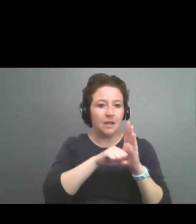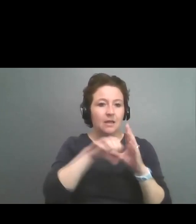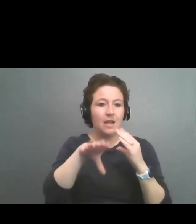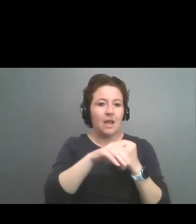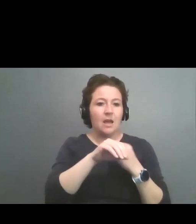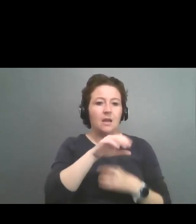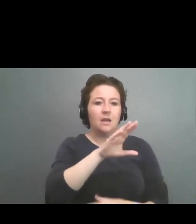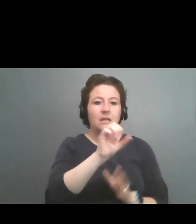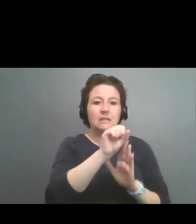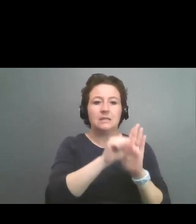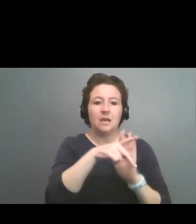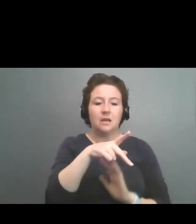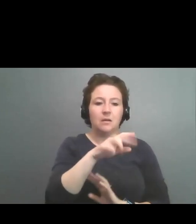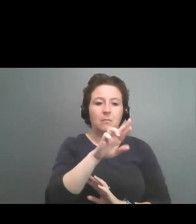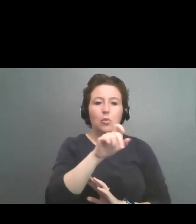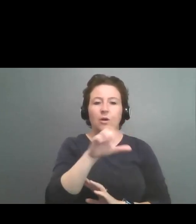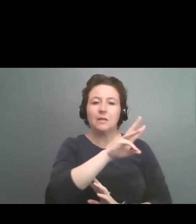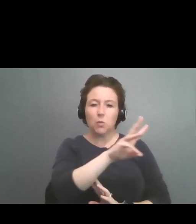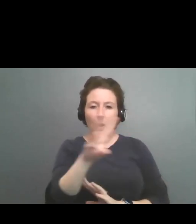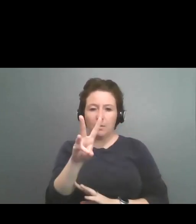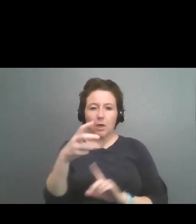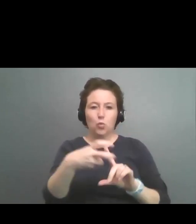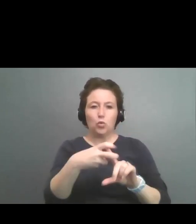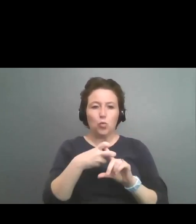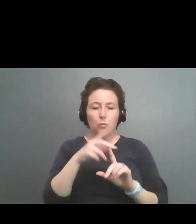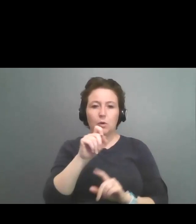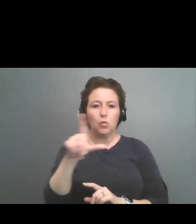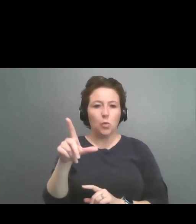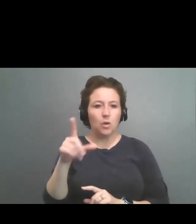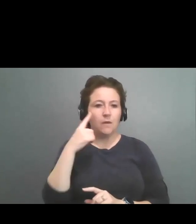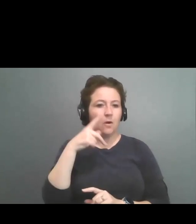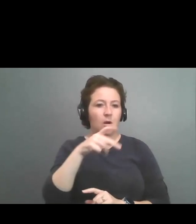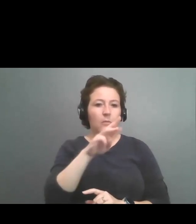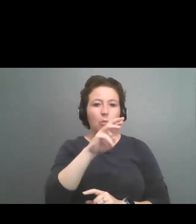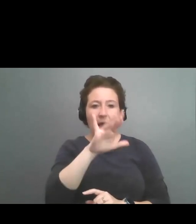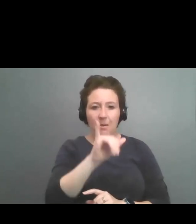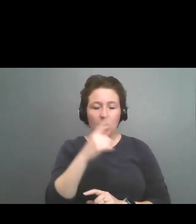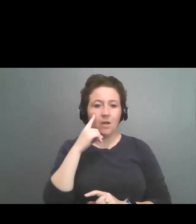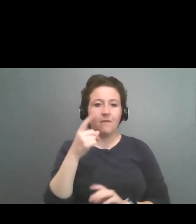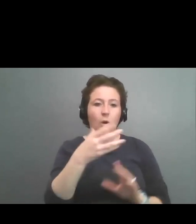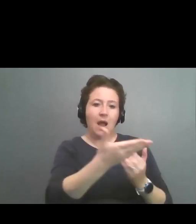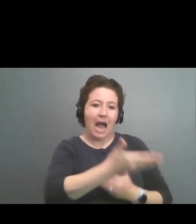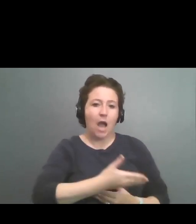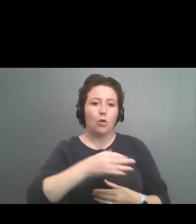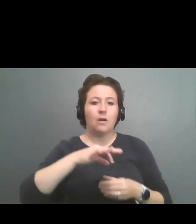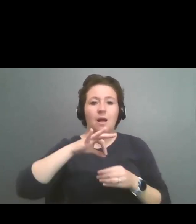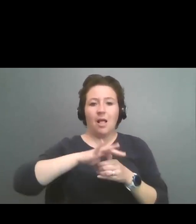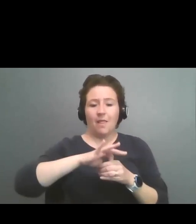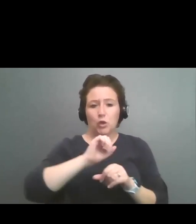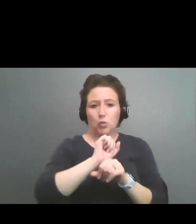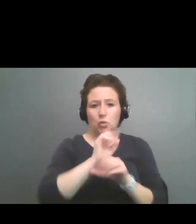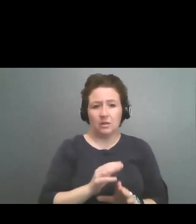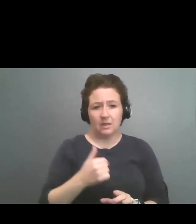portal website a recruitment tool in the primary to get election officials. And so I want to